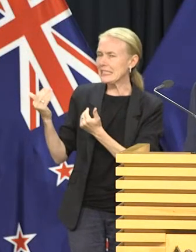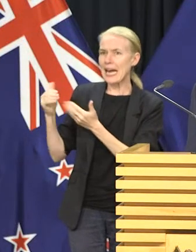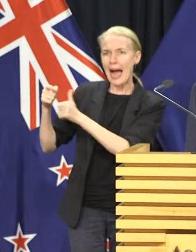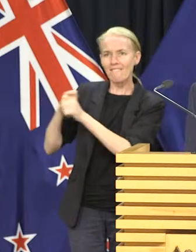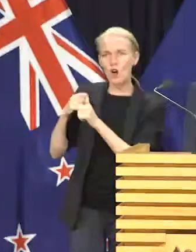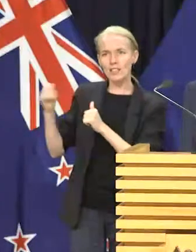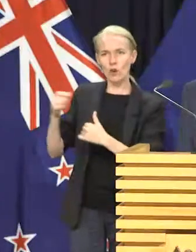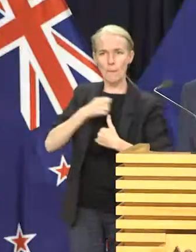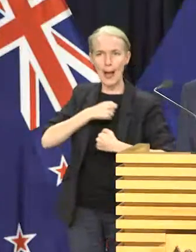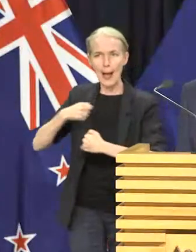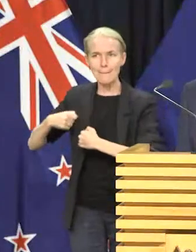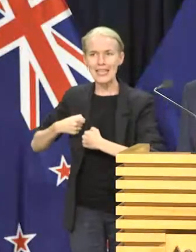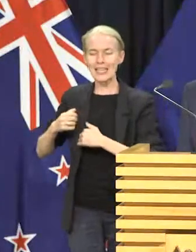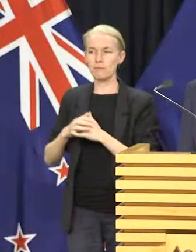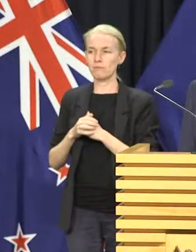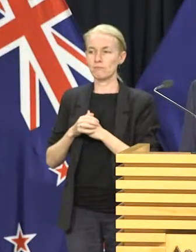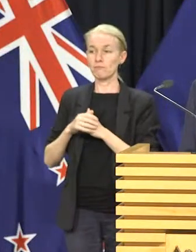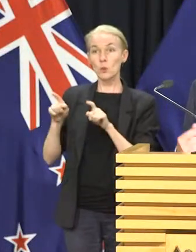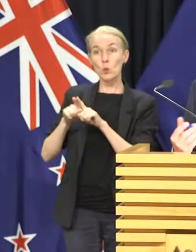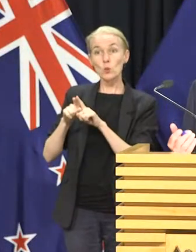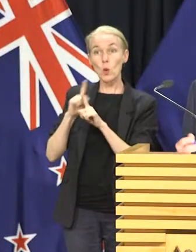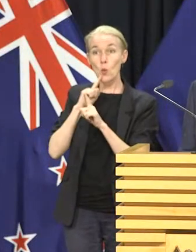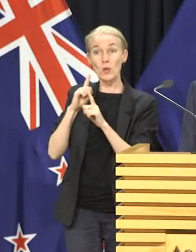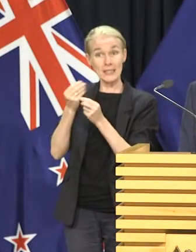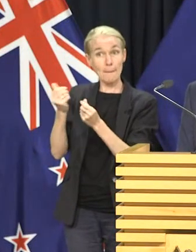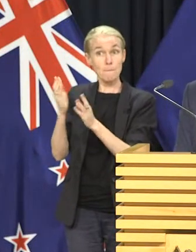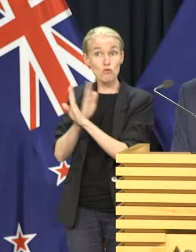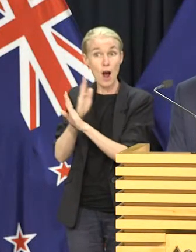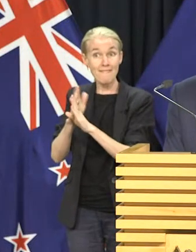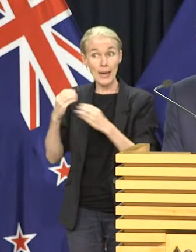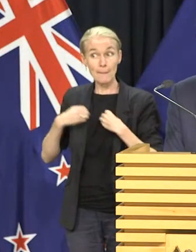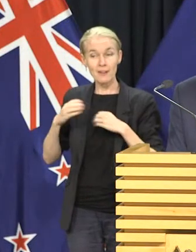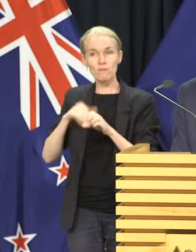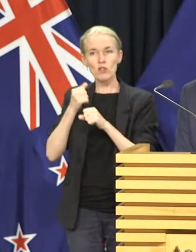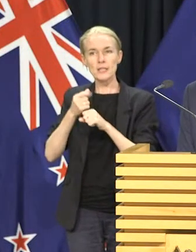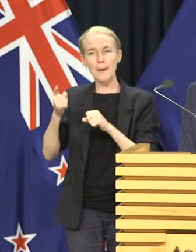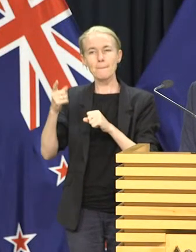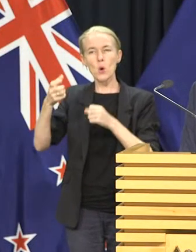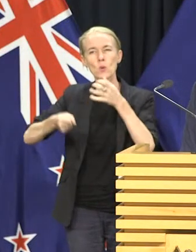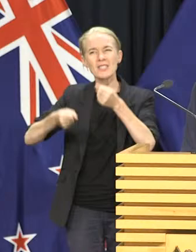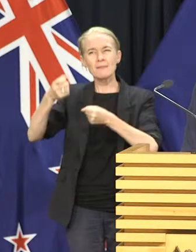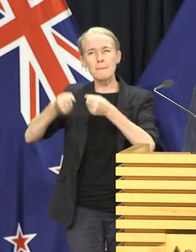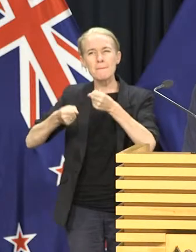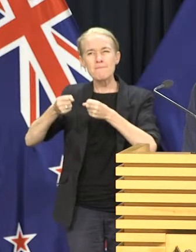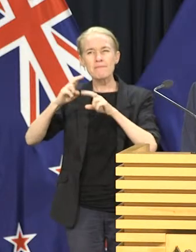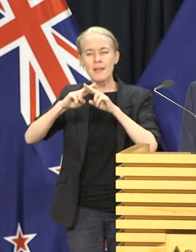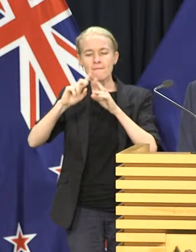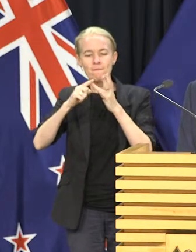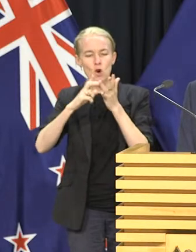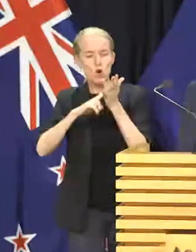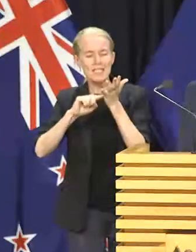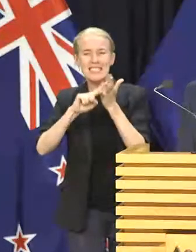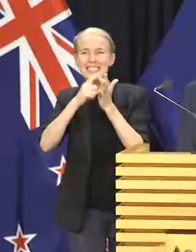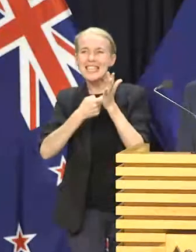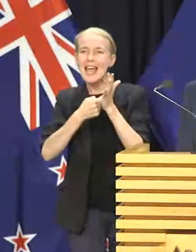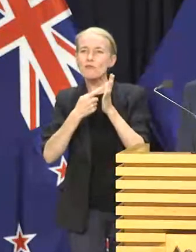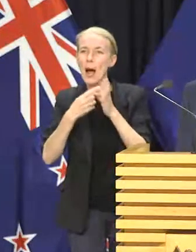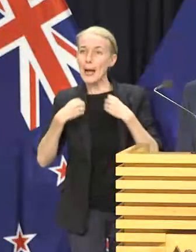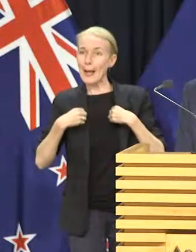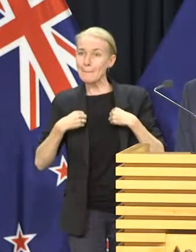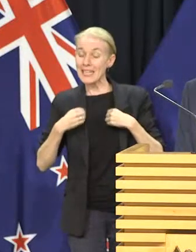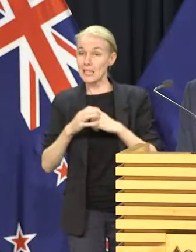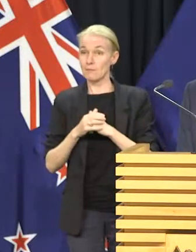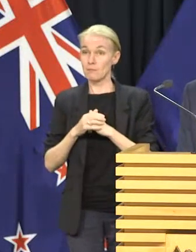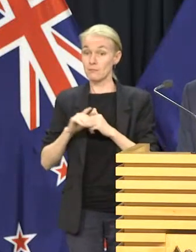expertise from the private sector, and Fonterra has made logistics expertise available there. And there is considerable input from across